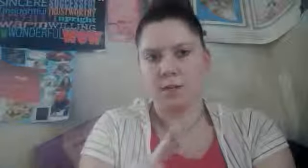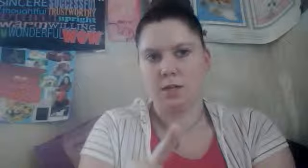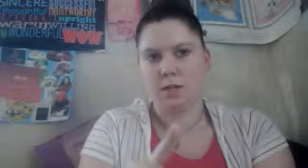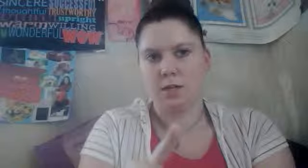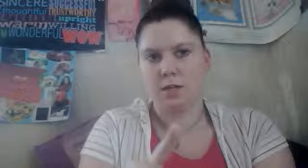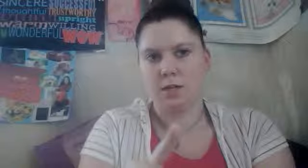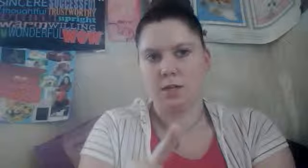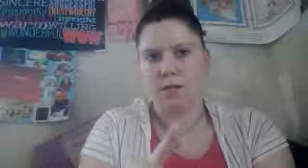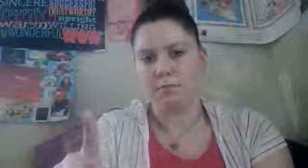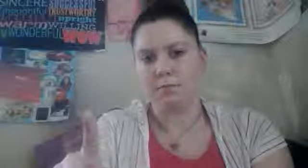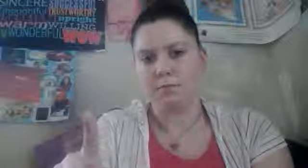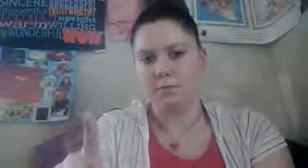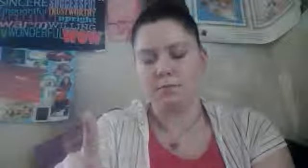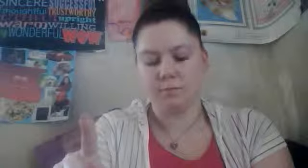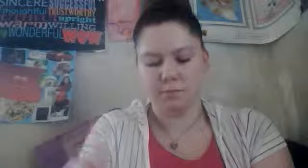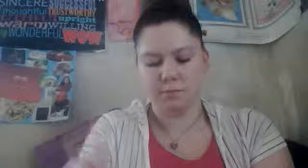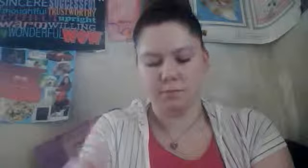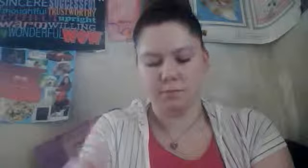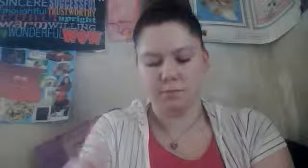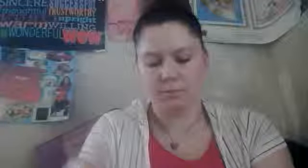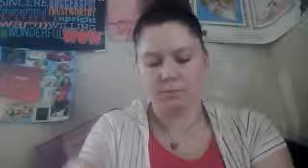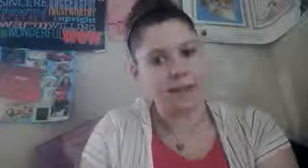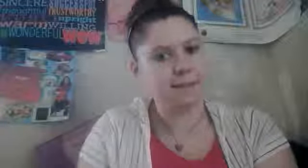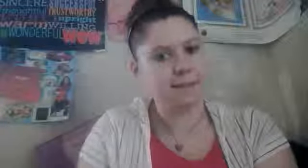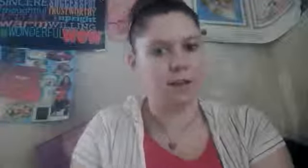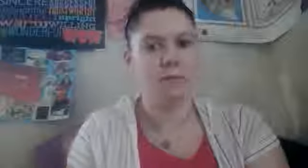in the air. And there's the SL alphabet.